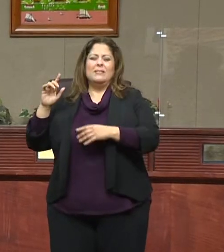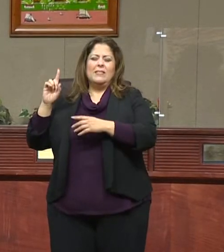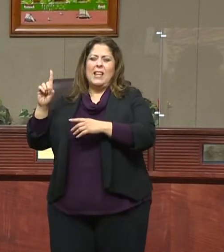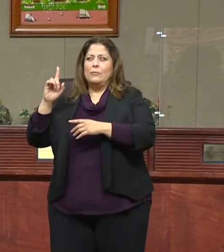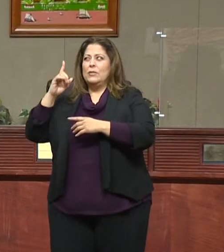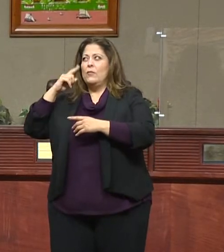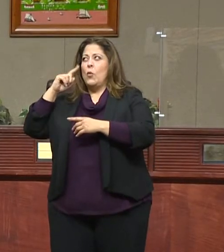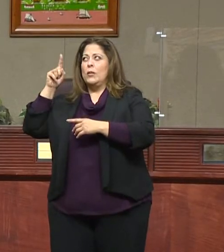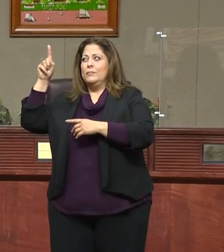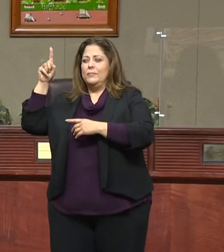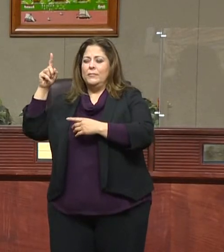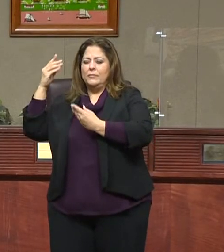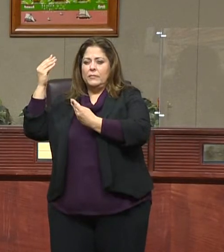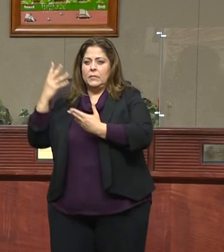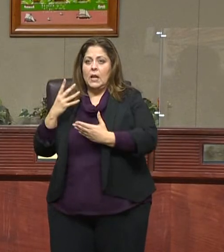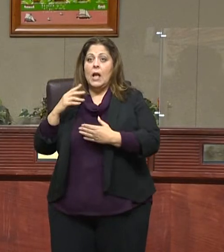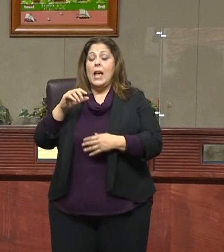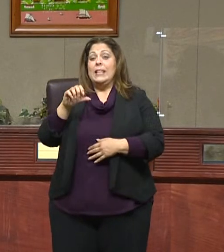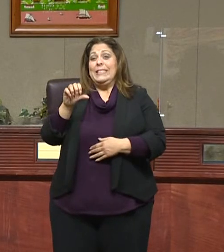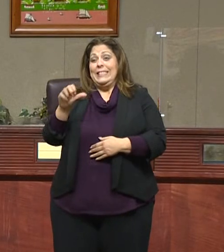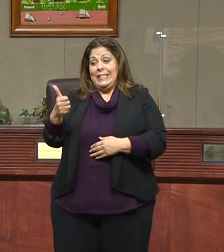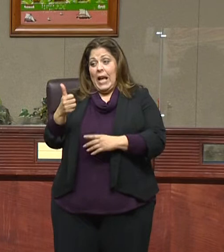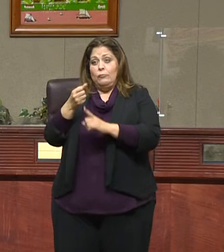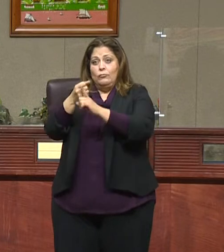and 10 dates of death are from April.